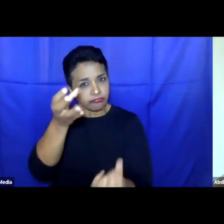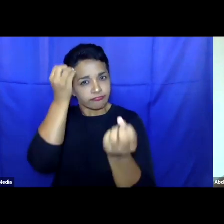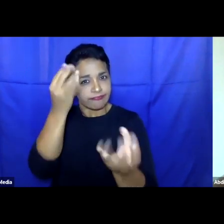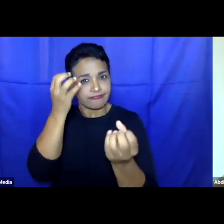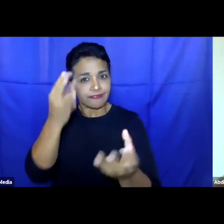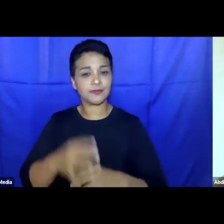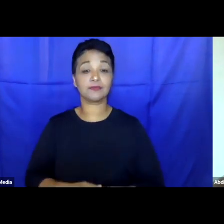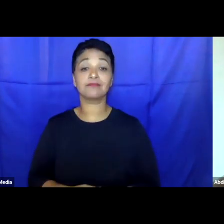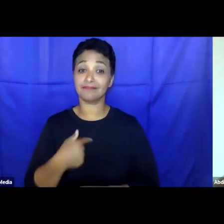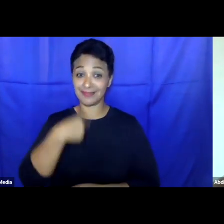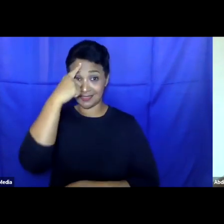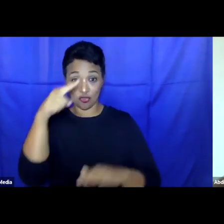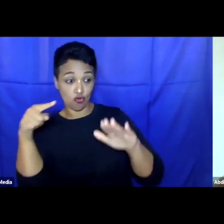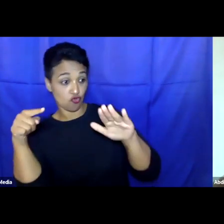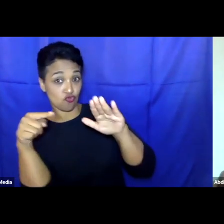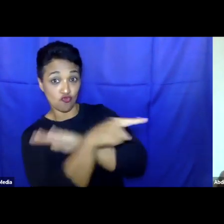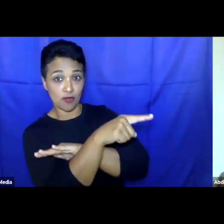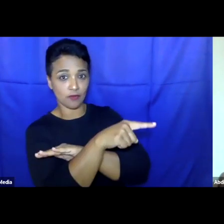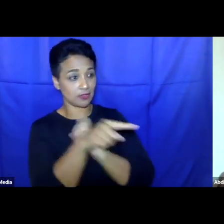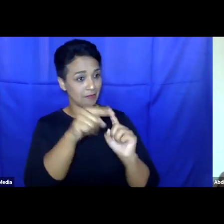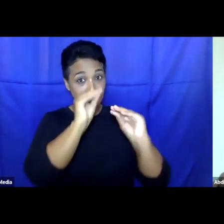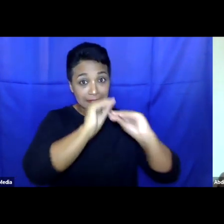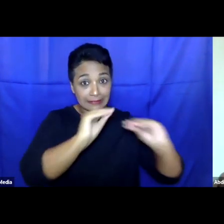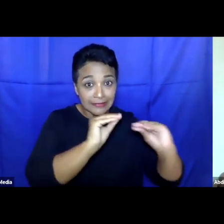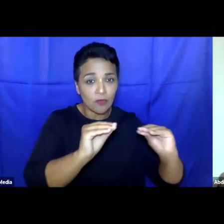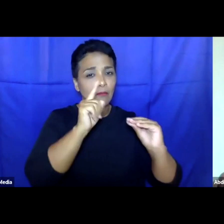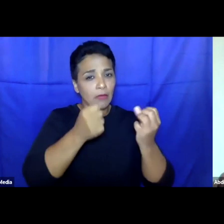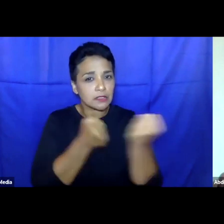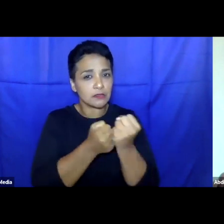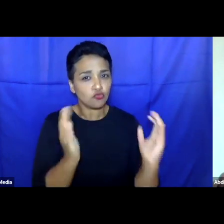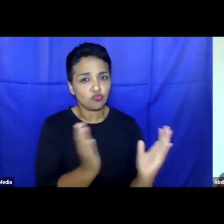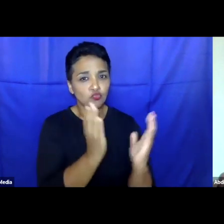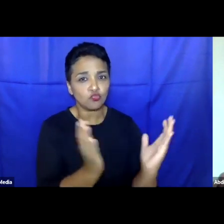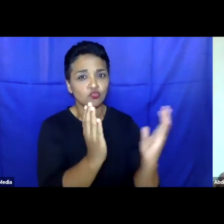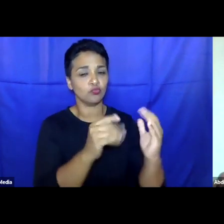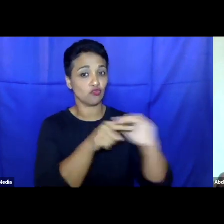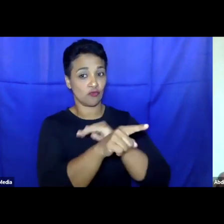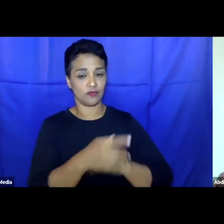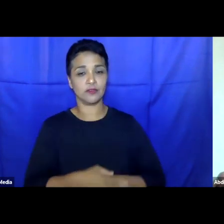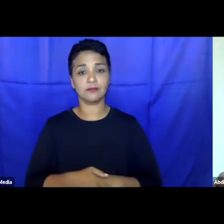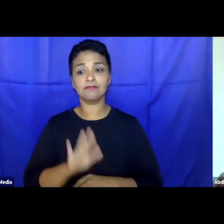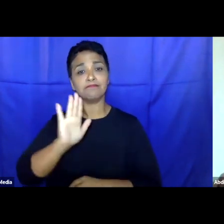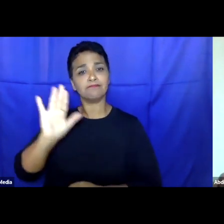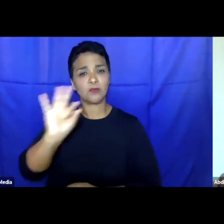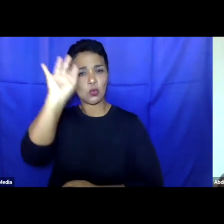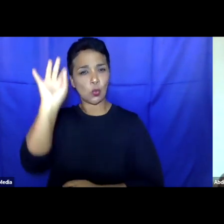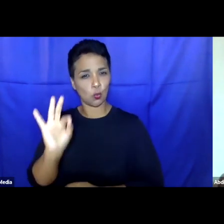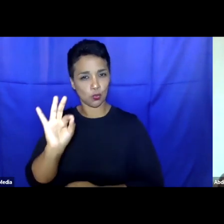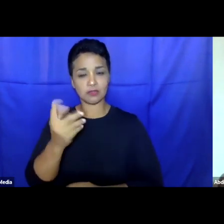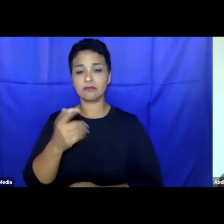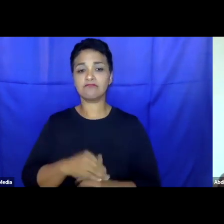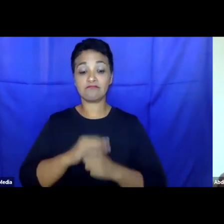educating a refugee to protect the displaced person. So in this question of protection,